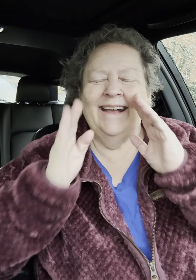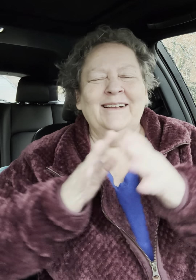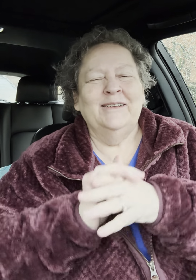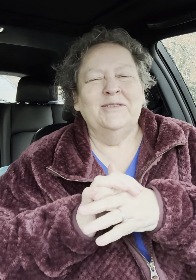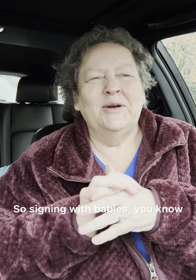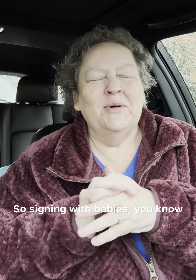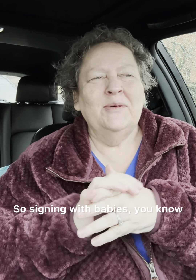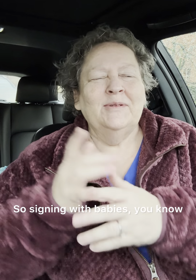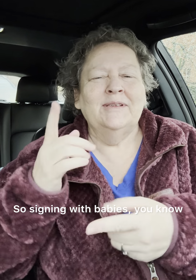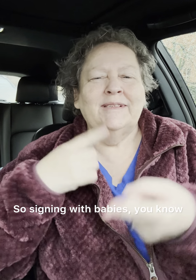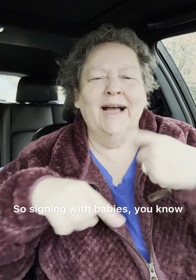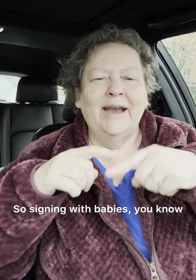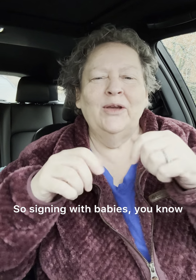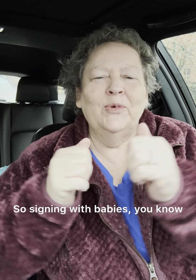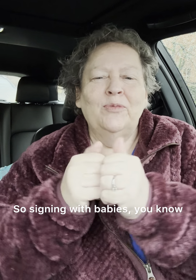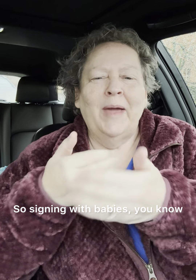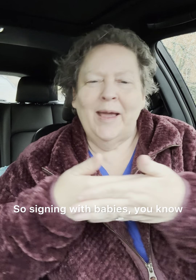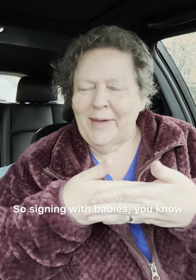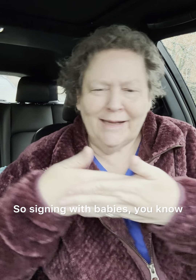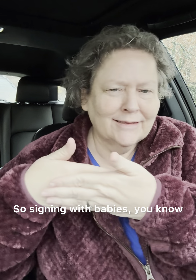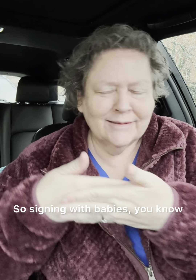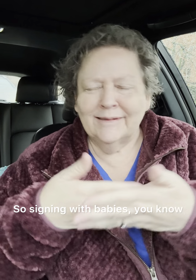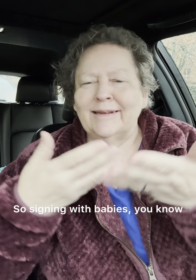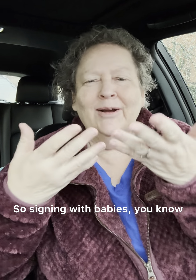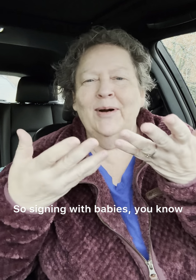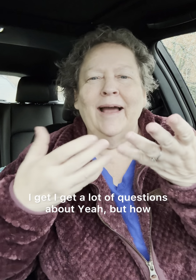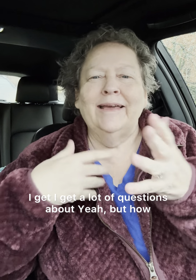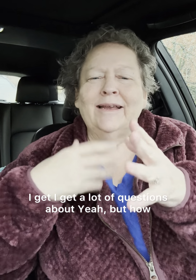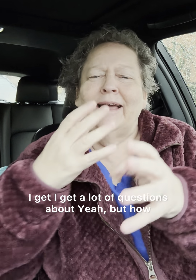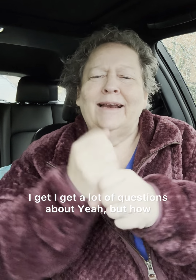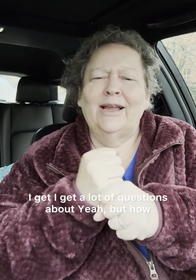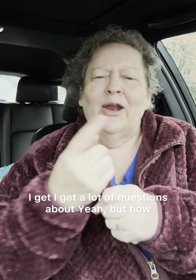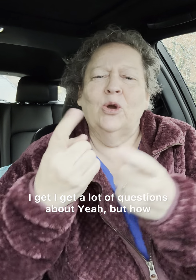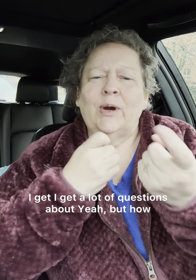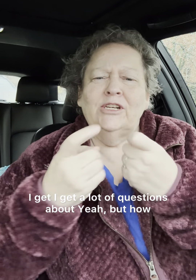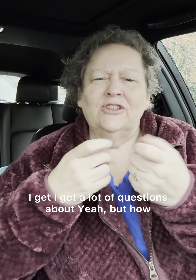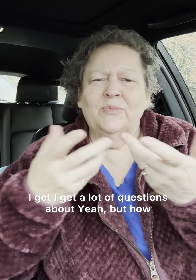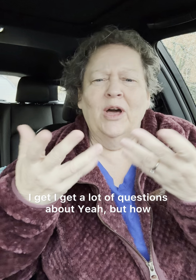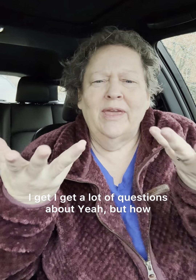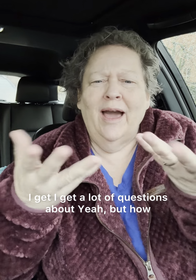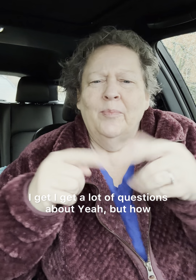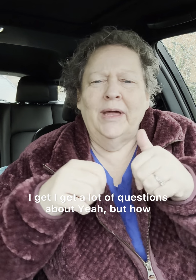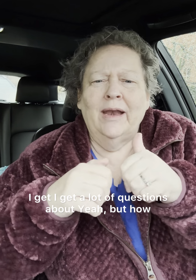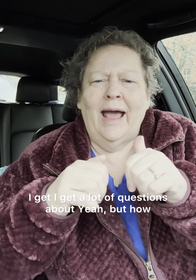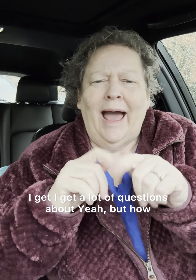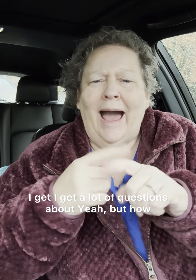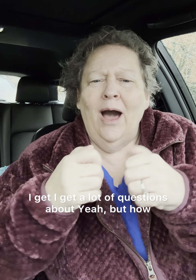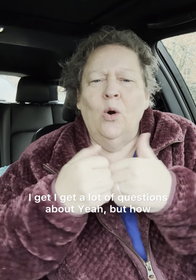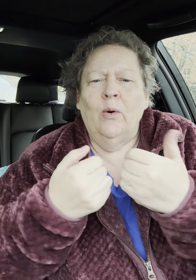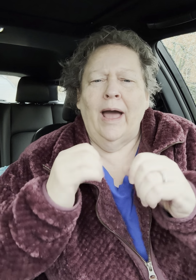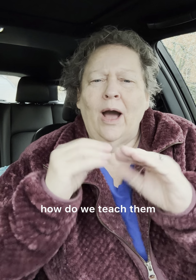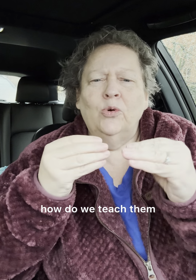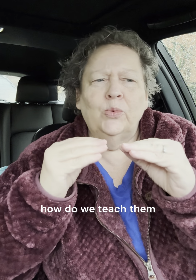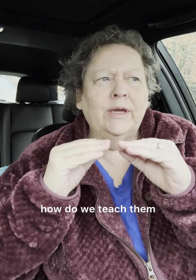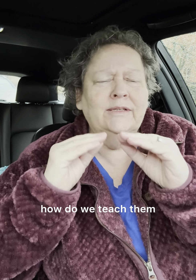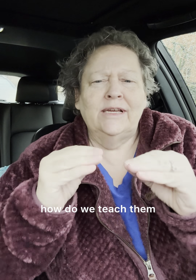Okay, so signing with babies, I get a lot of questions about, yeah, but how? How do we teach